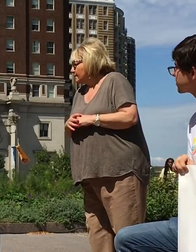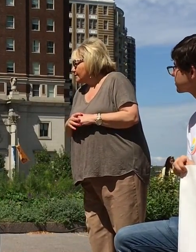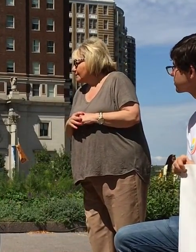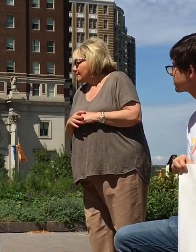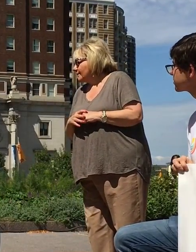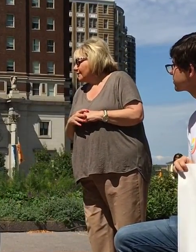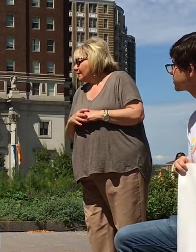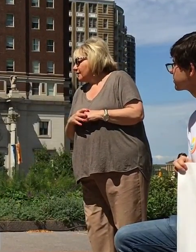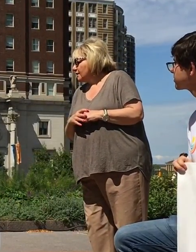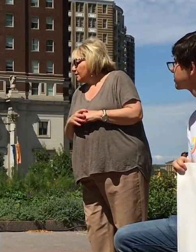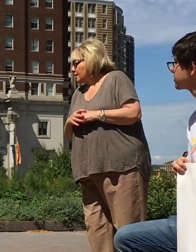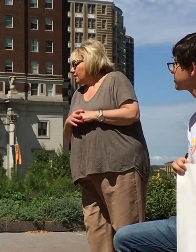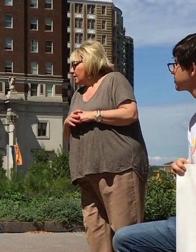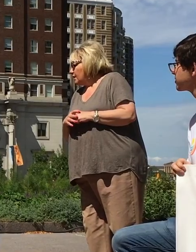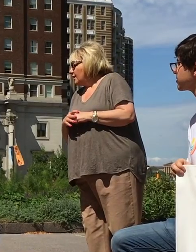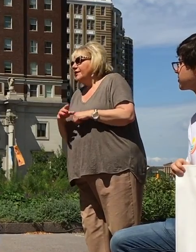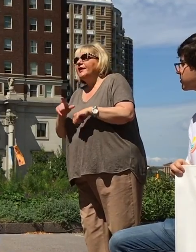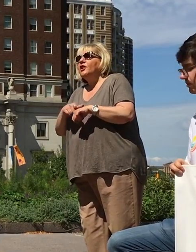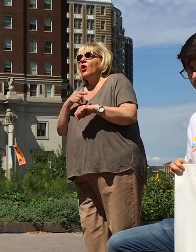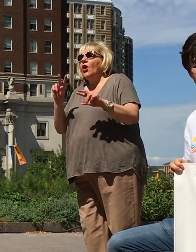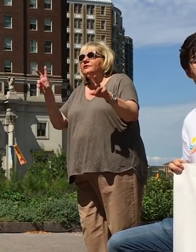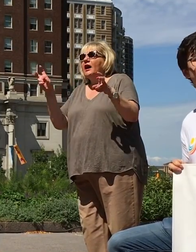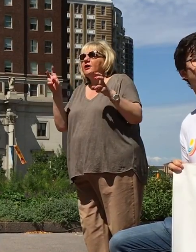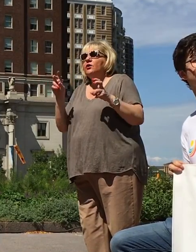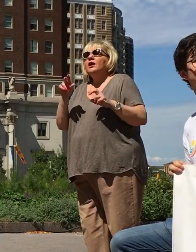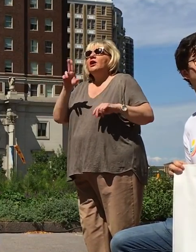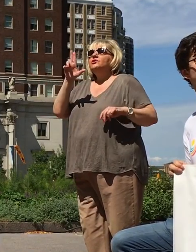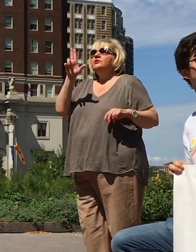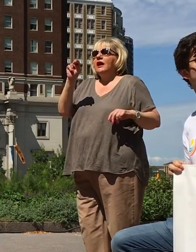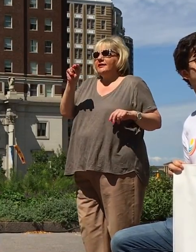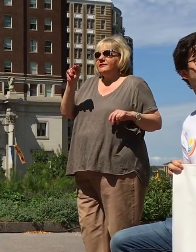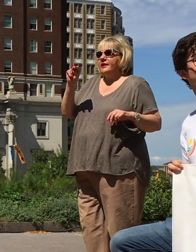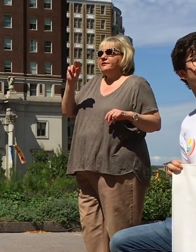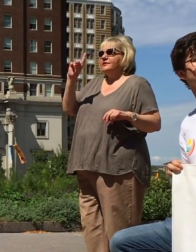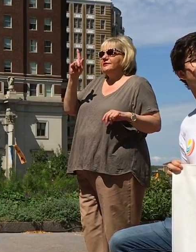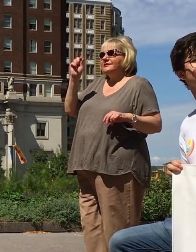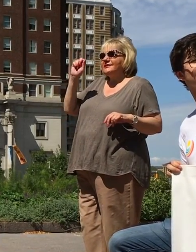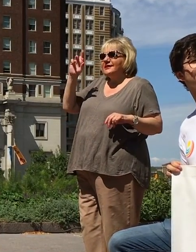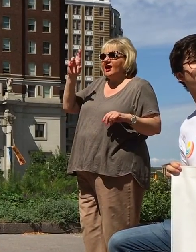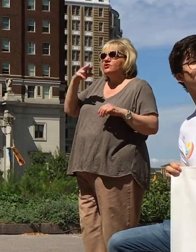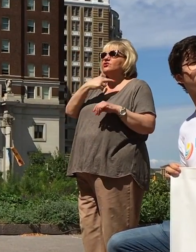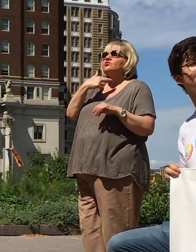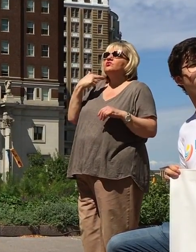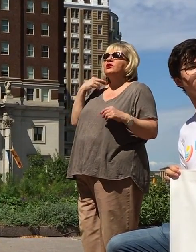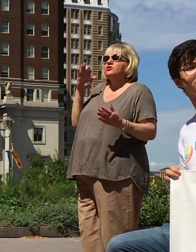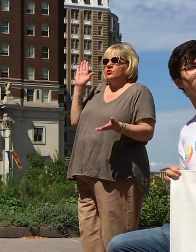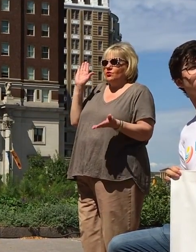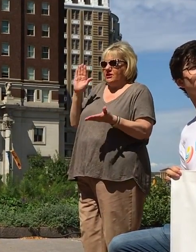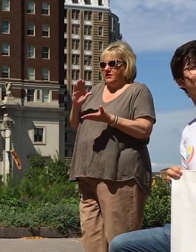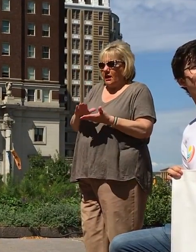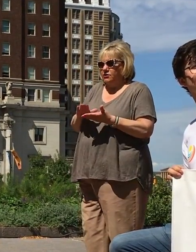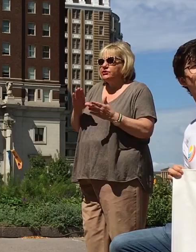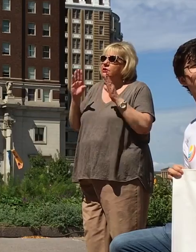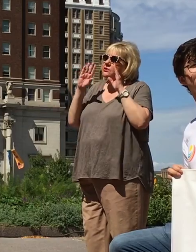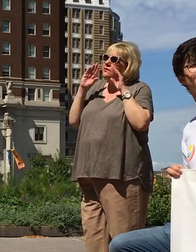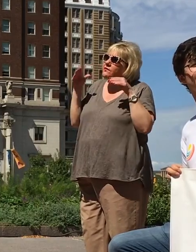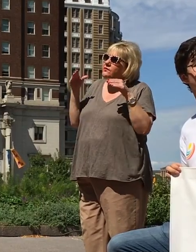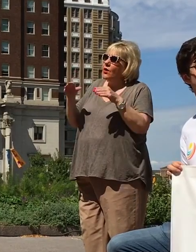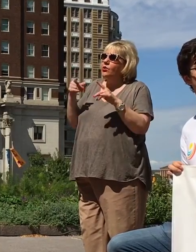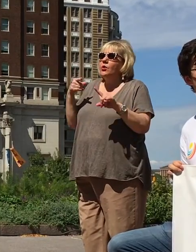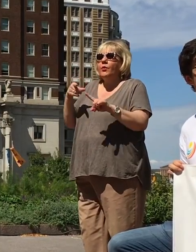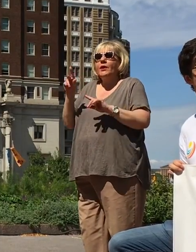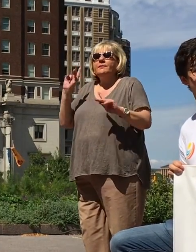it's a long title, but United Nations Disaster Risk Reduction Focal Point for Persons